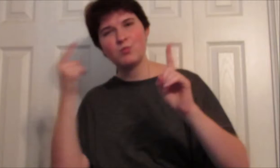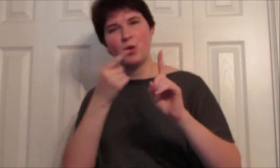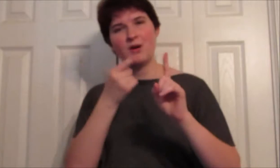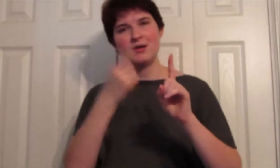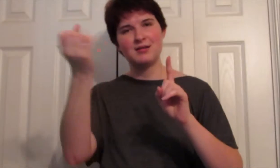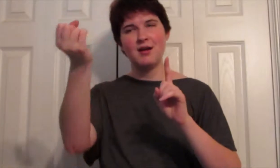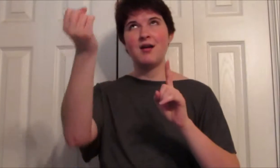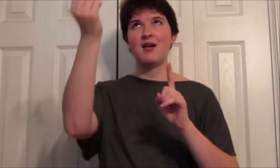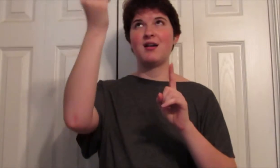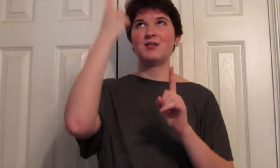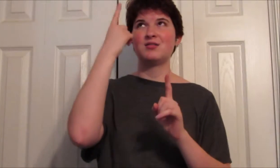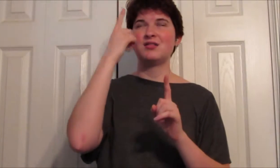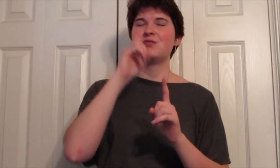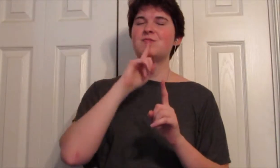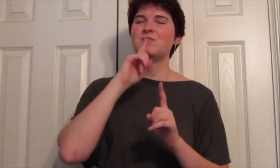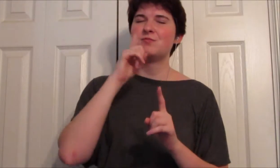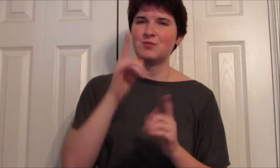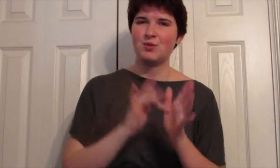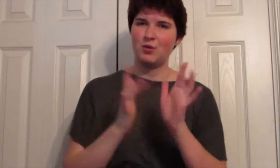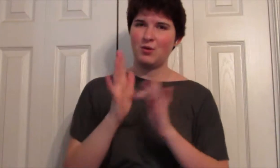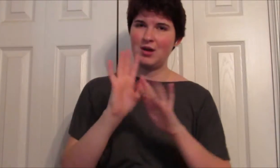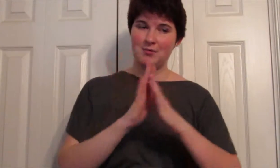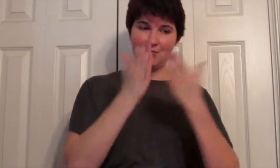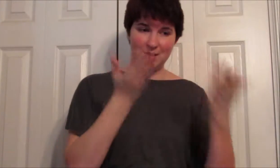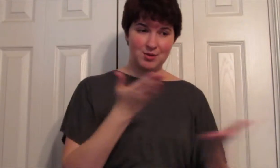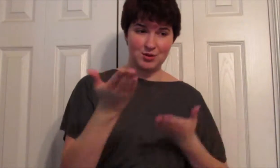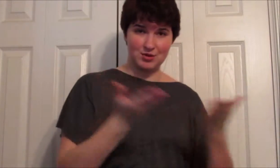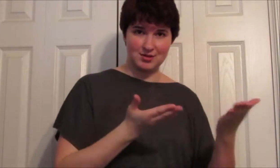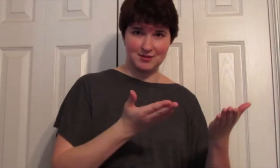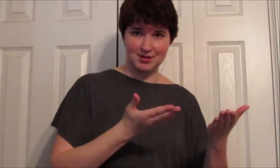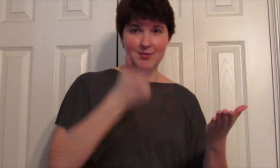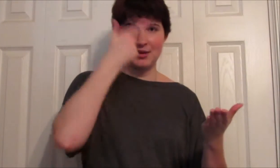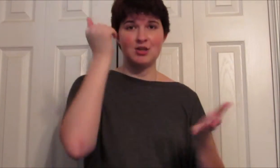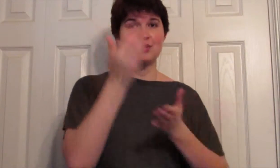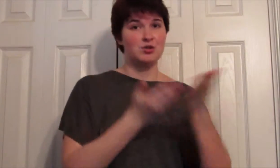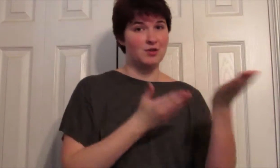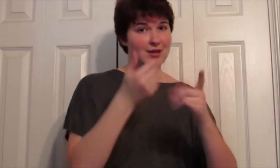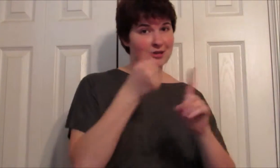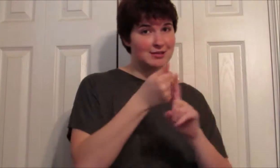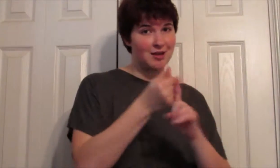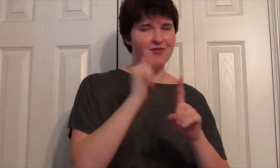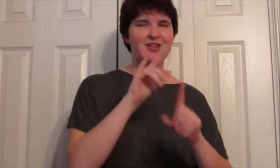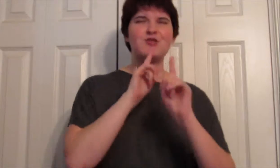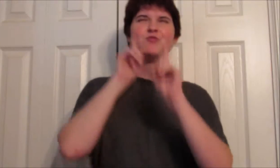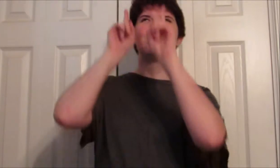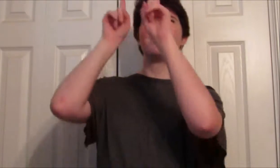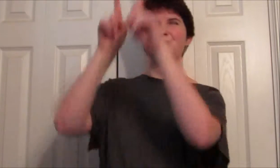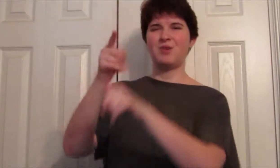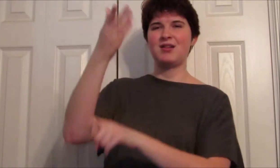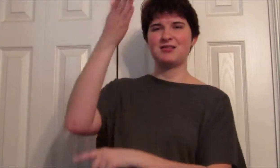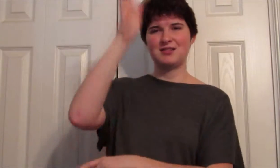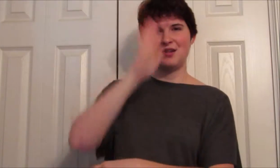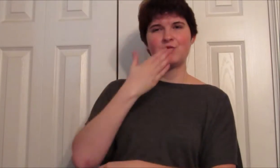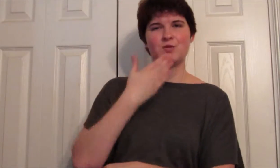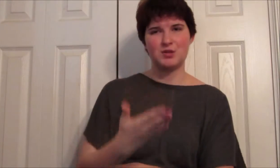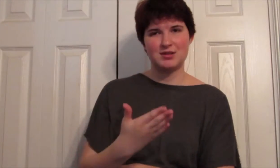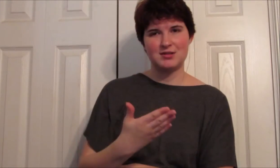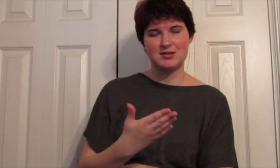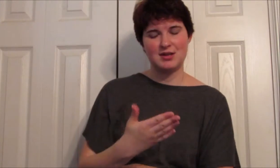to understanding genuine biblical serving, because serving is a response to God's goodness. In the Bible, we see